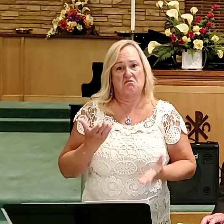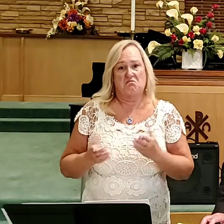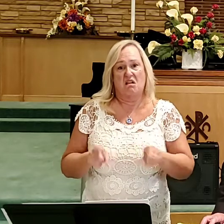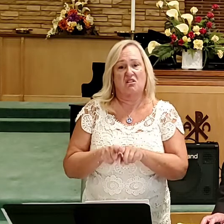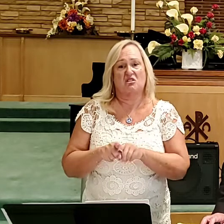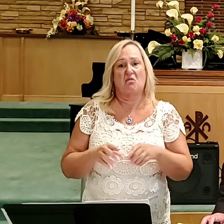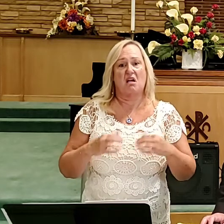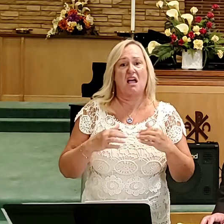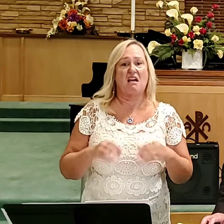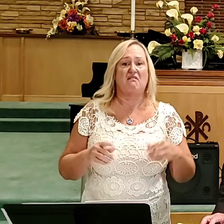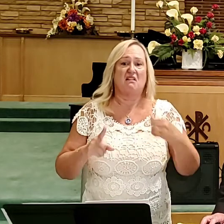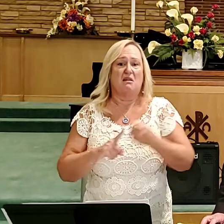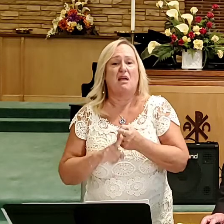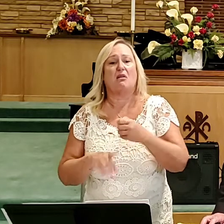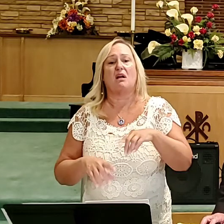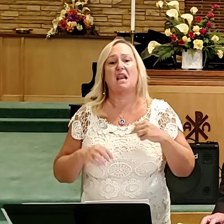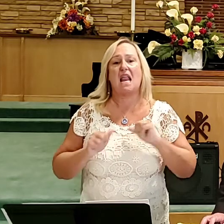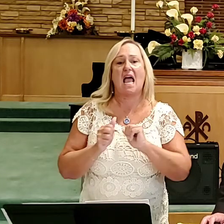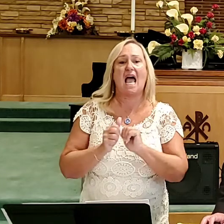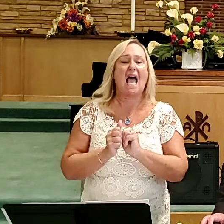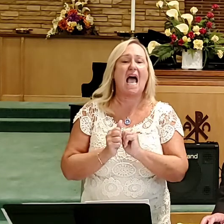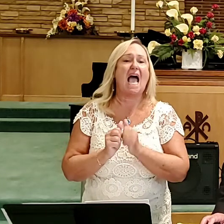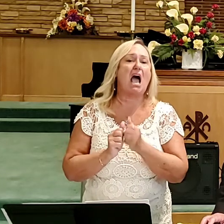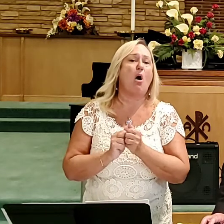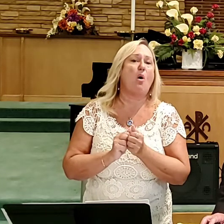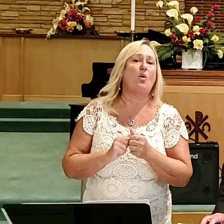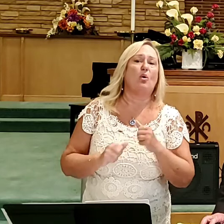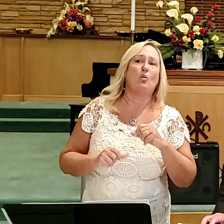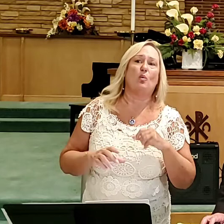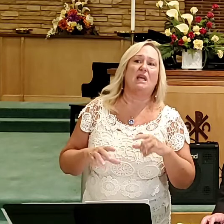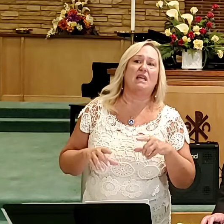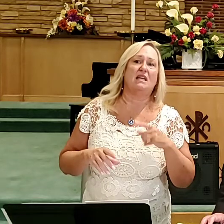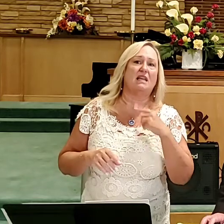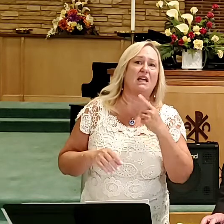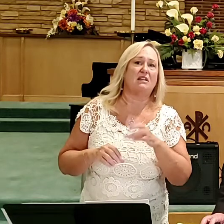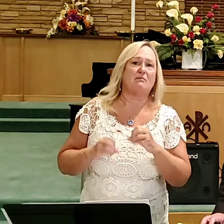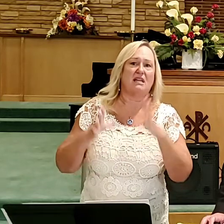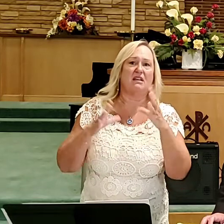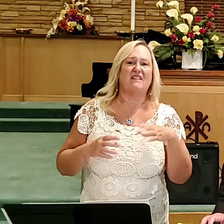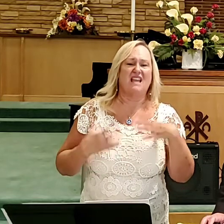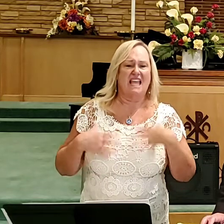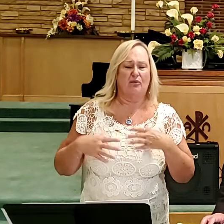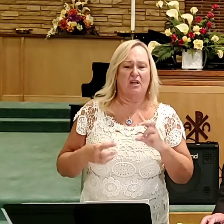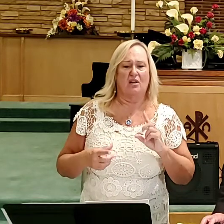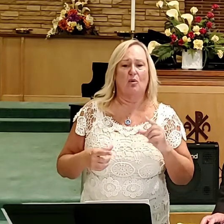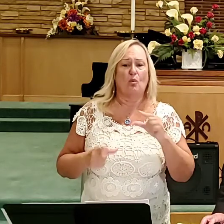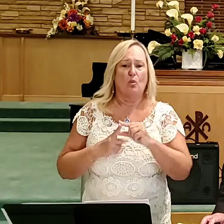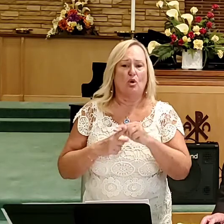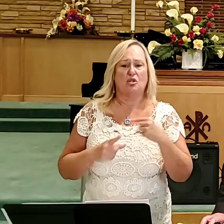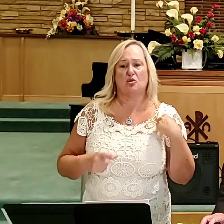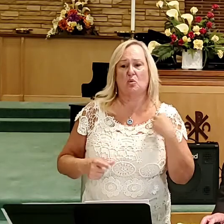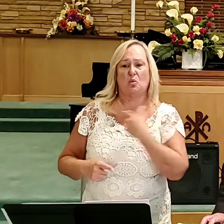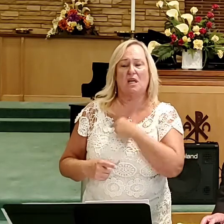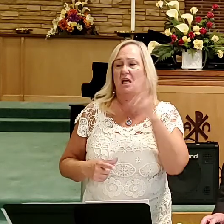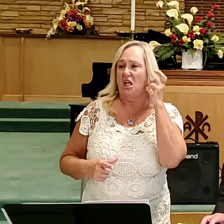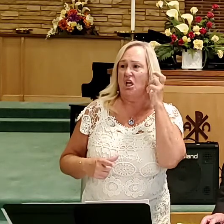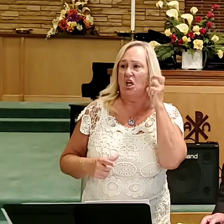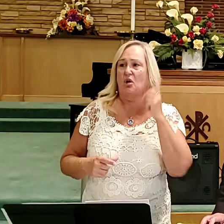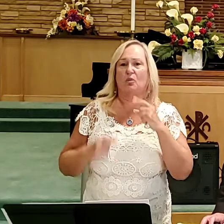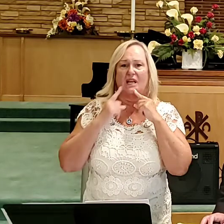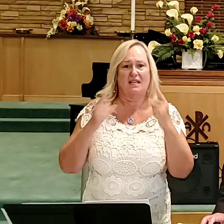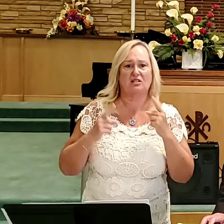have an impact on how we respond to so many of the cross or angry words we hear or maybe